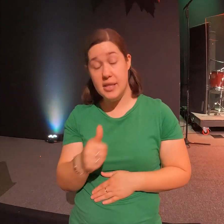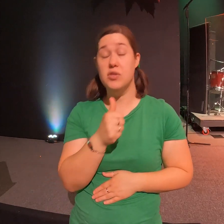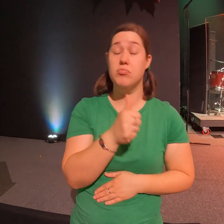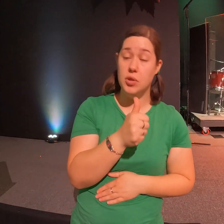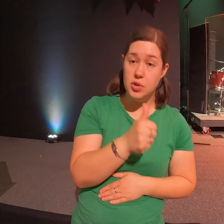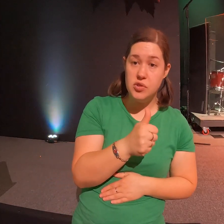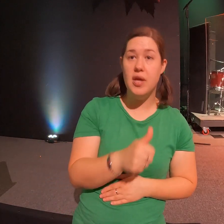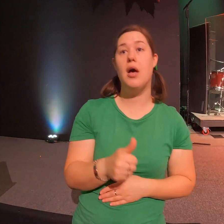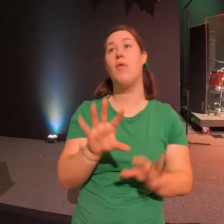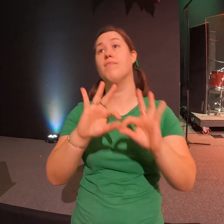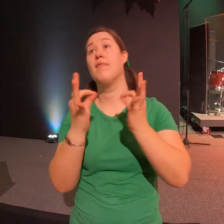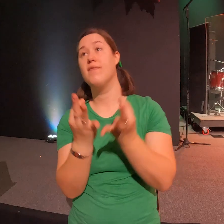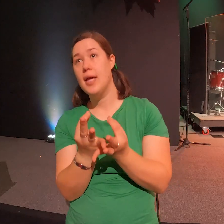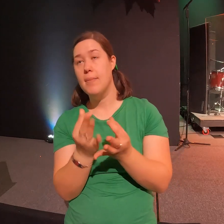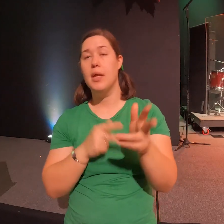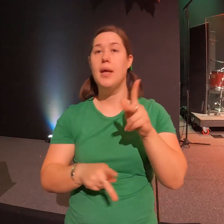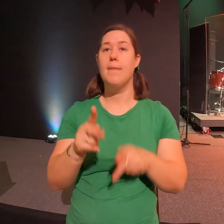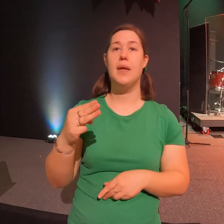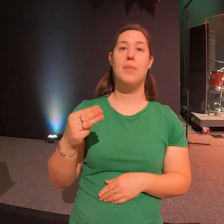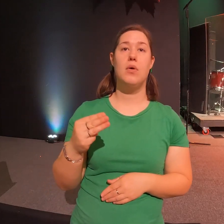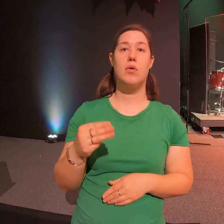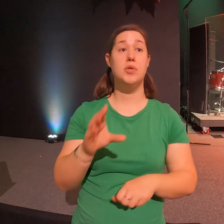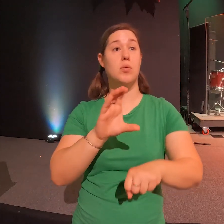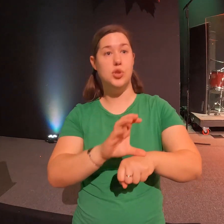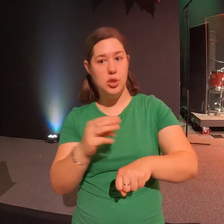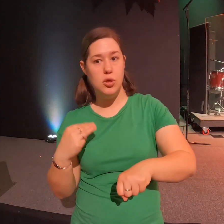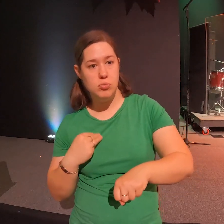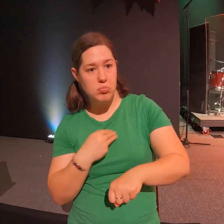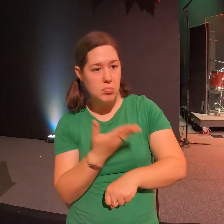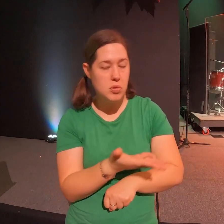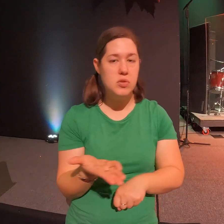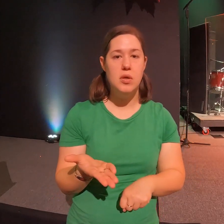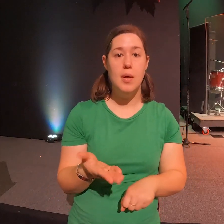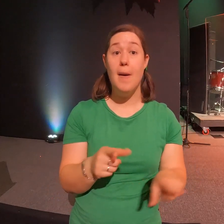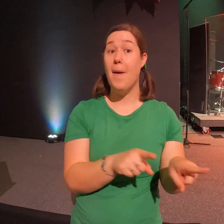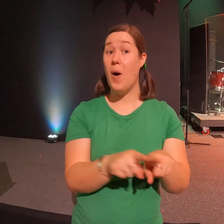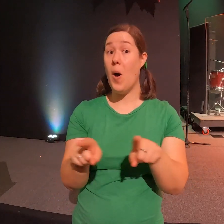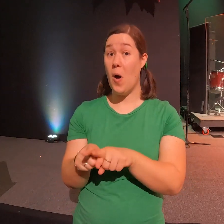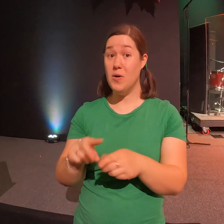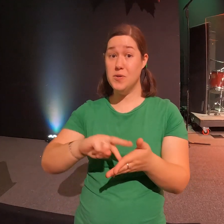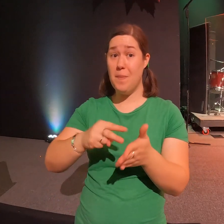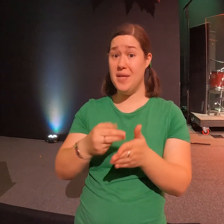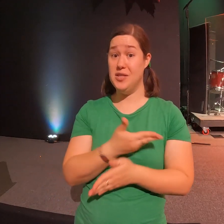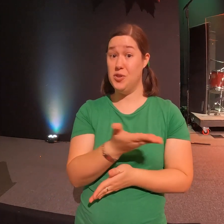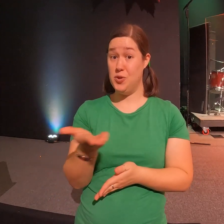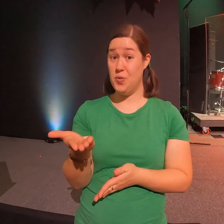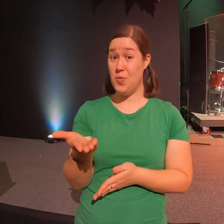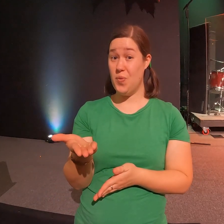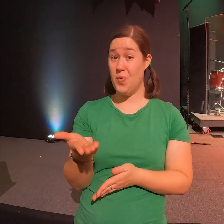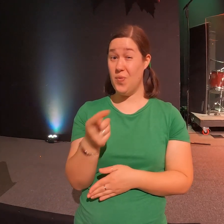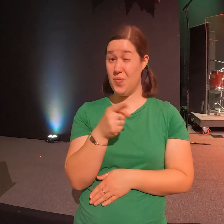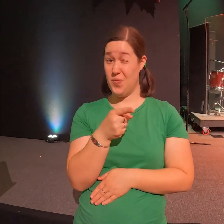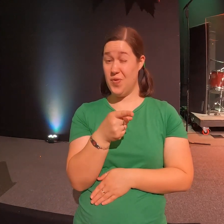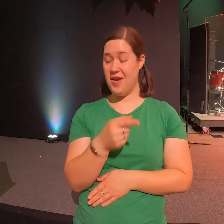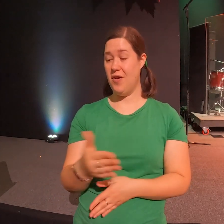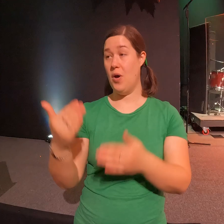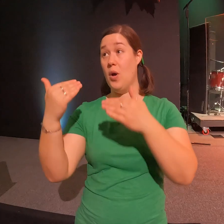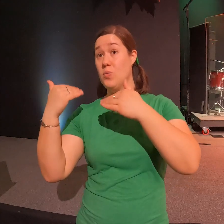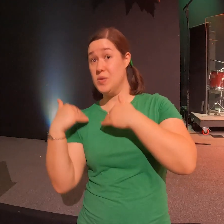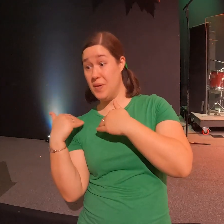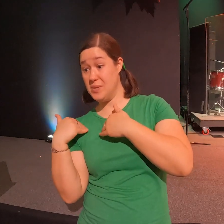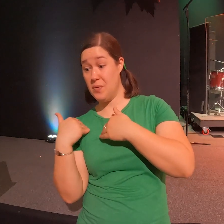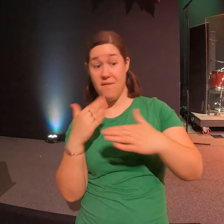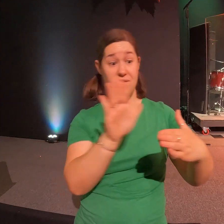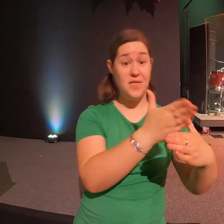your church. But as a Christian, it also means you're responsible for sharing the gospel with as many people as you